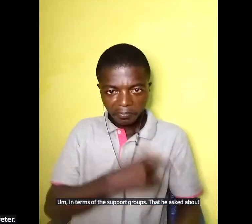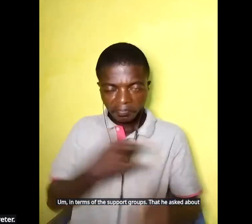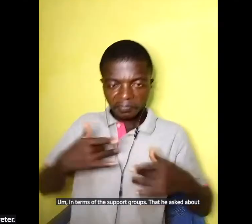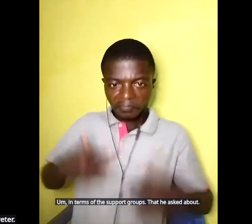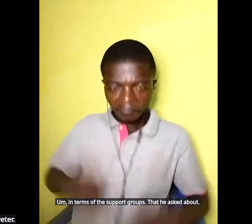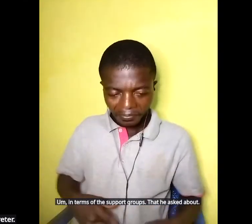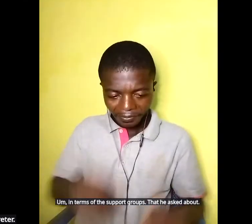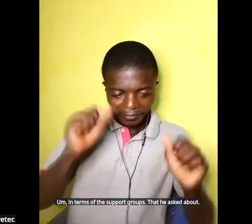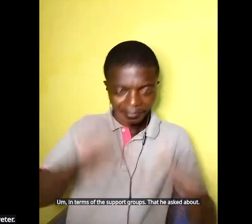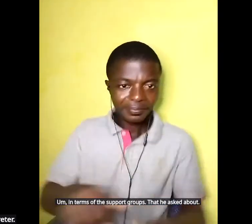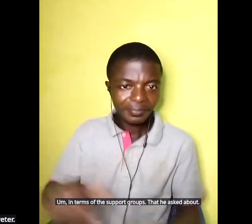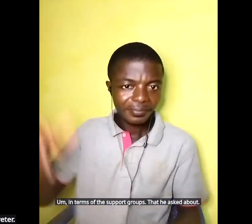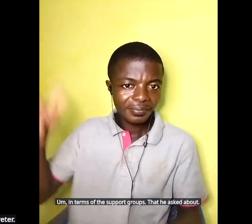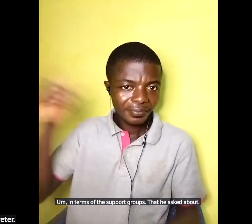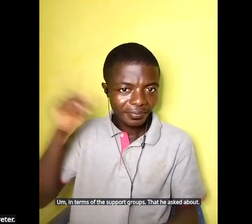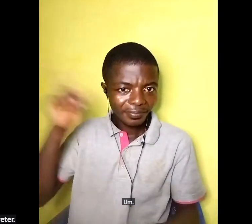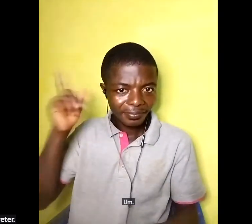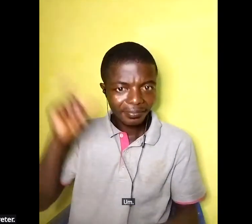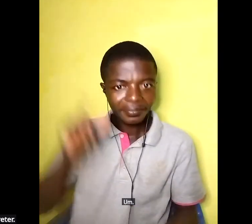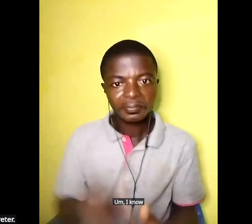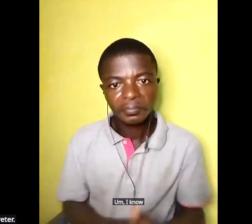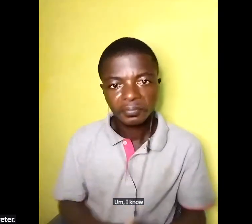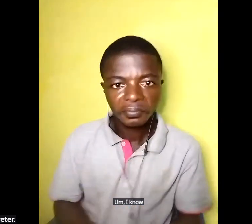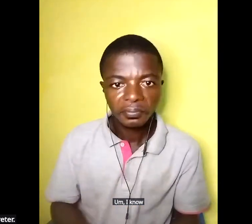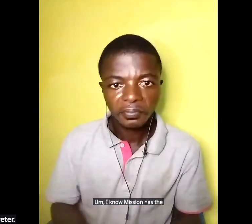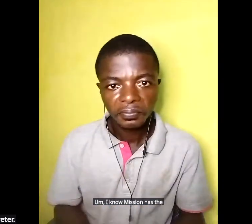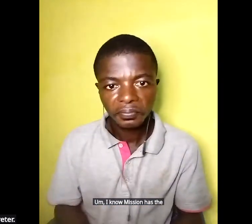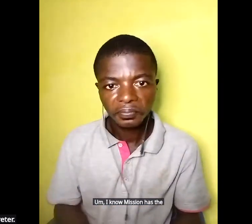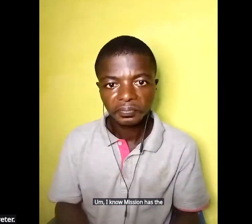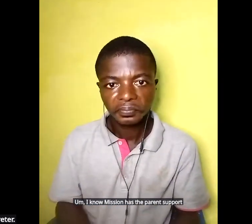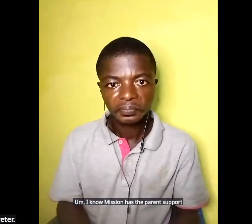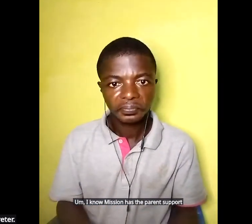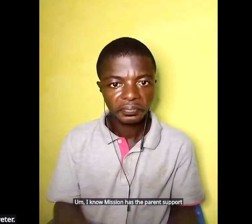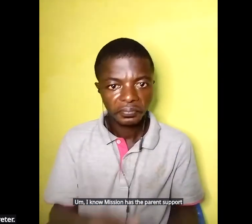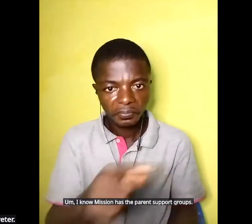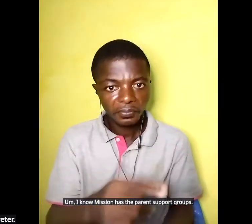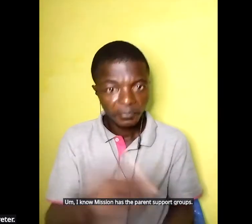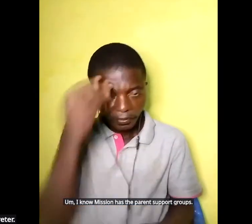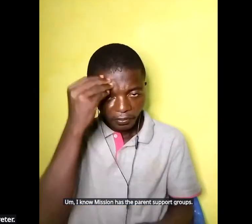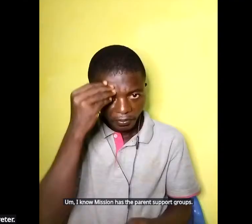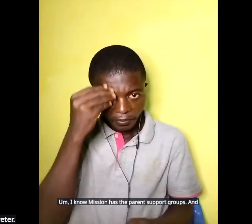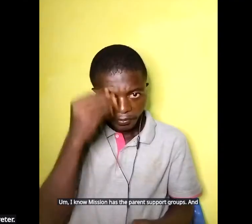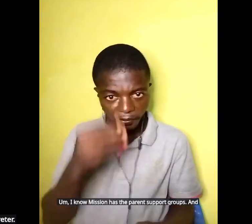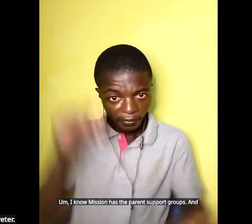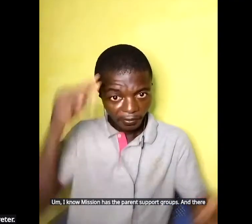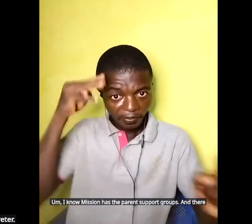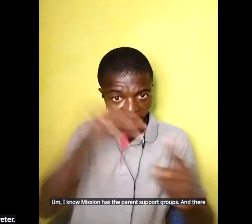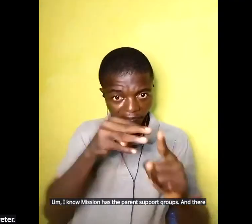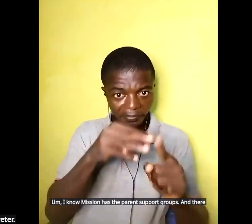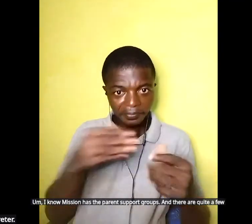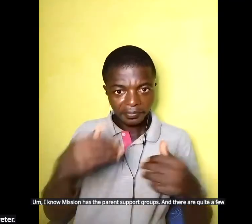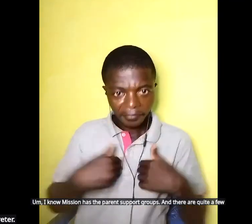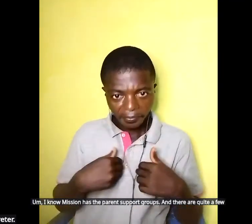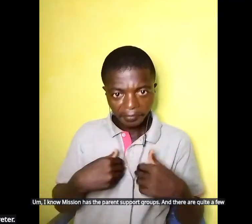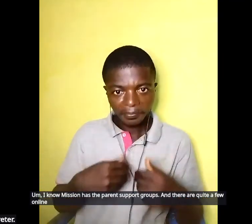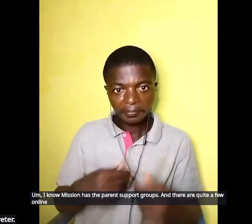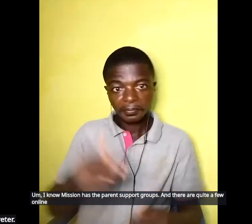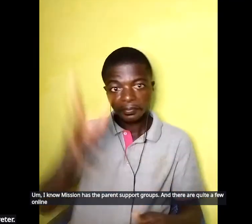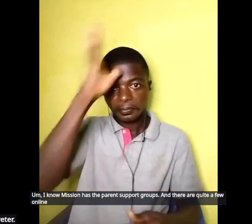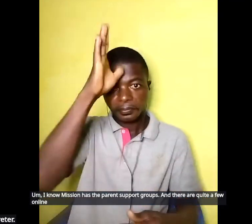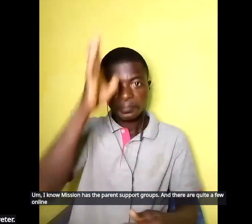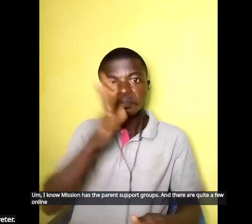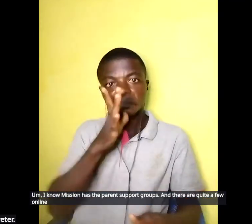about, I know Mission has the parent support groups, and there are quite a few online